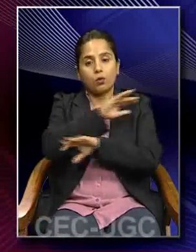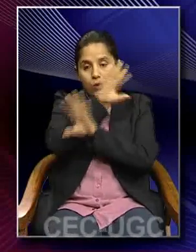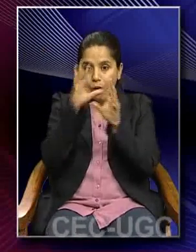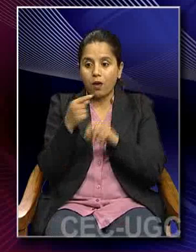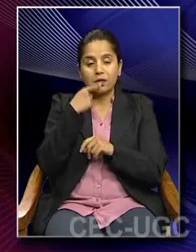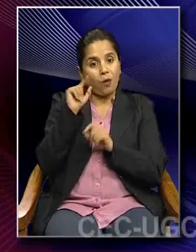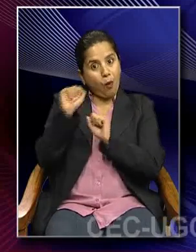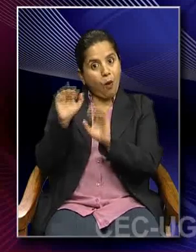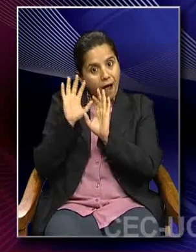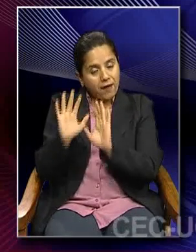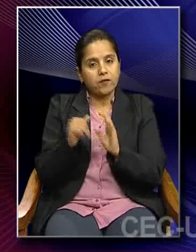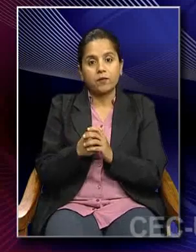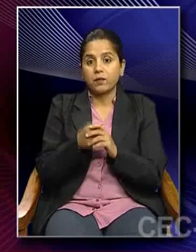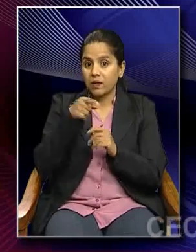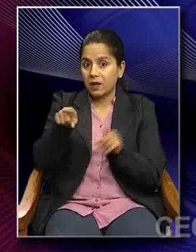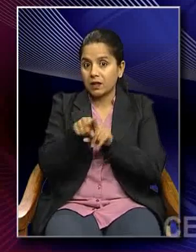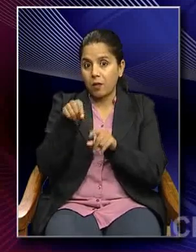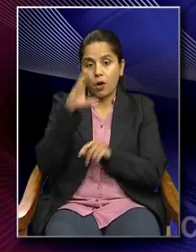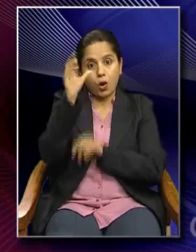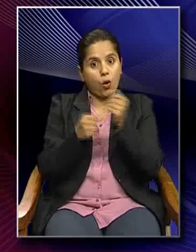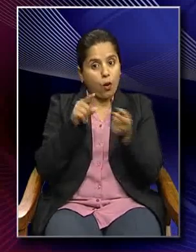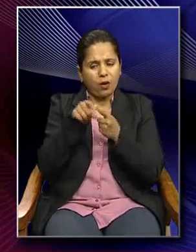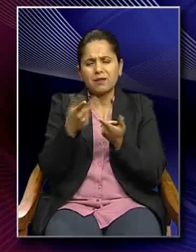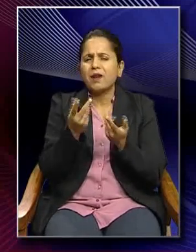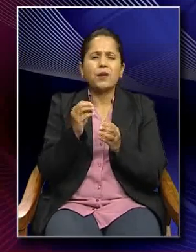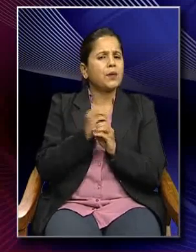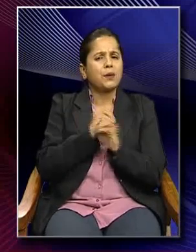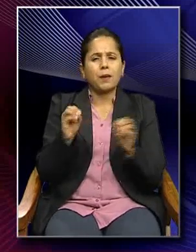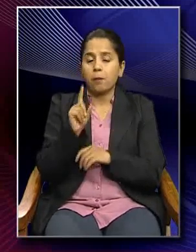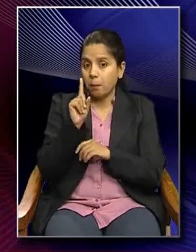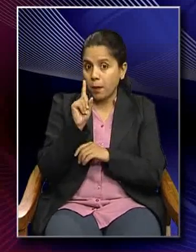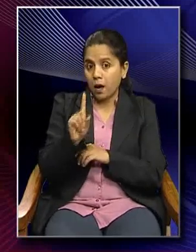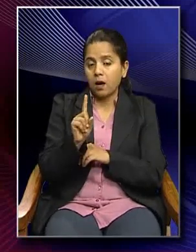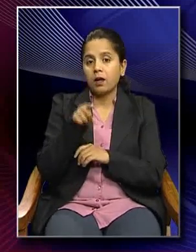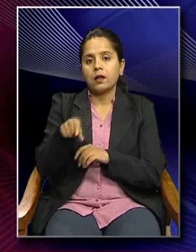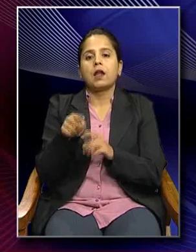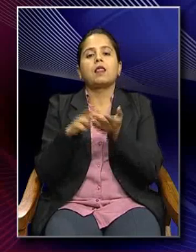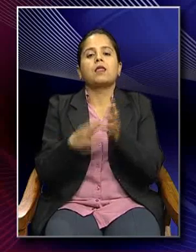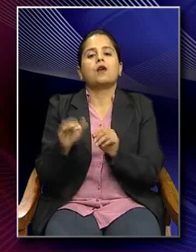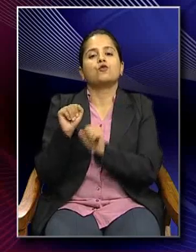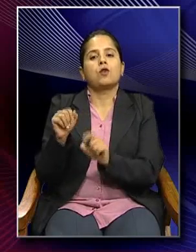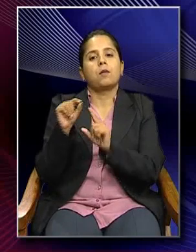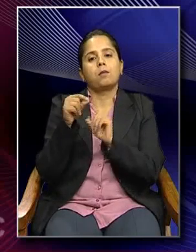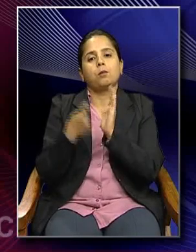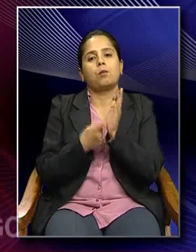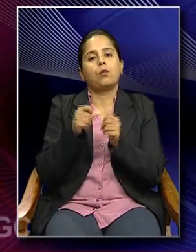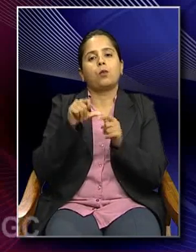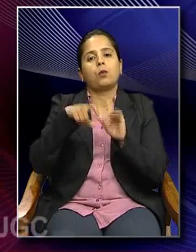totality, and this cause is nothing but the Prakriti.